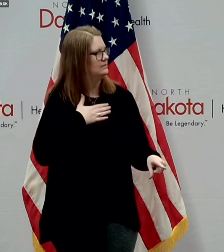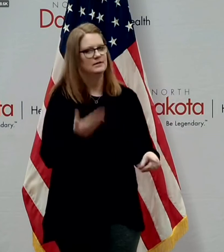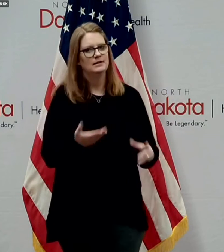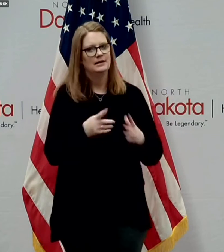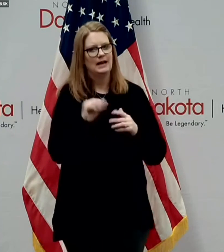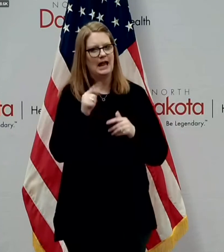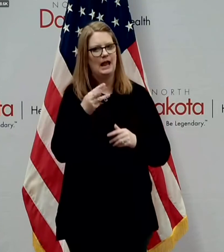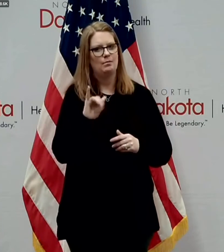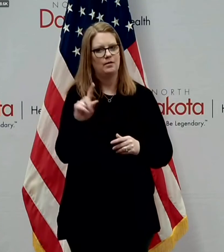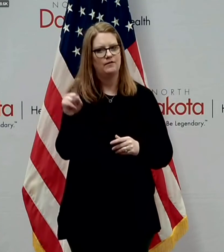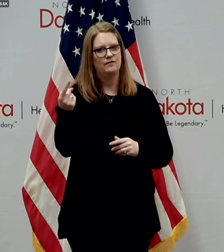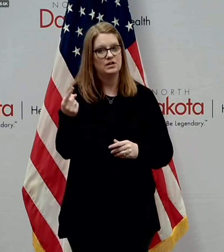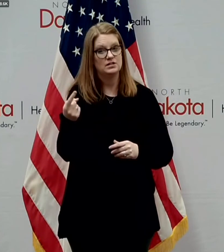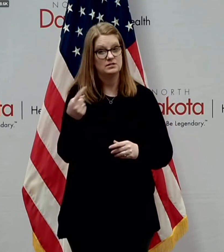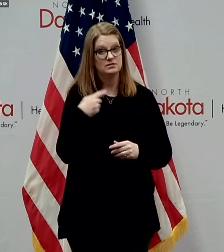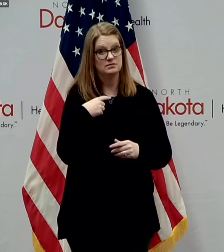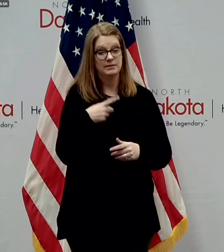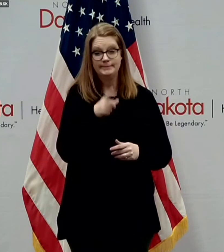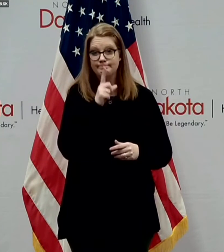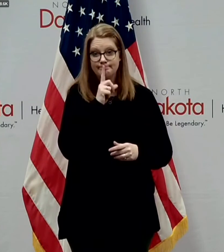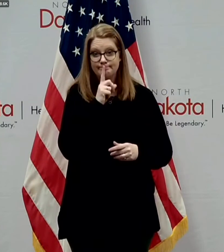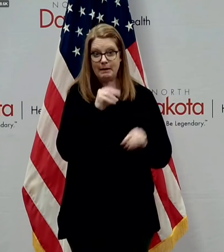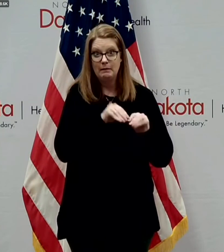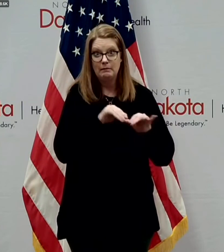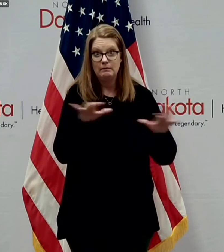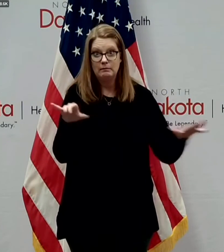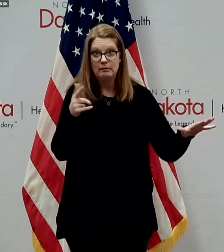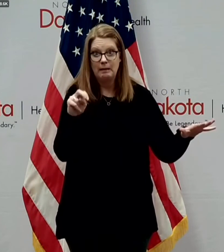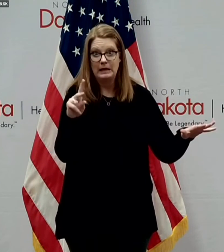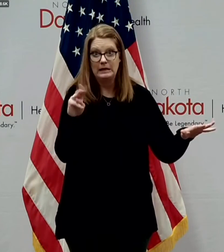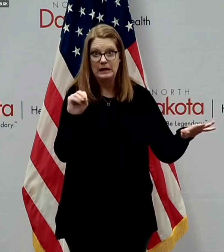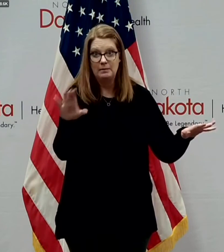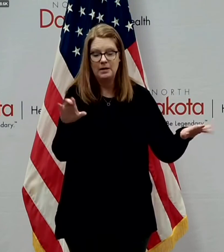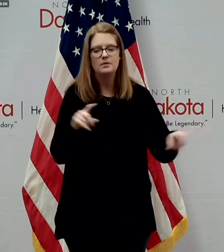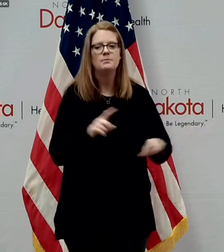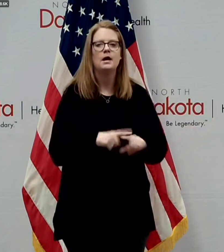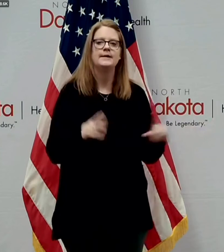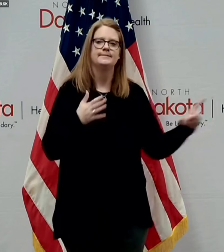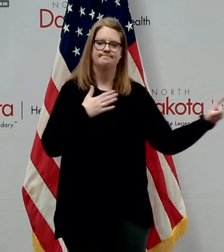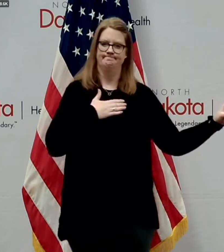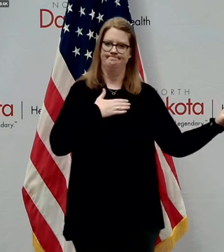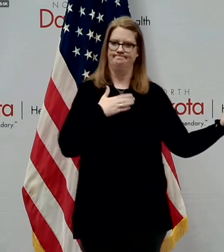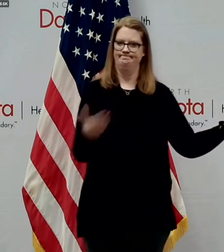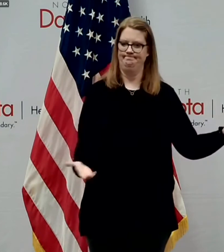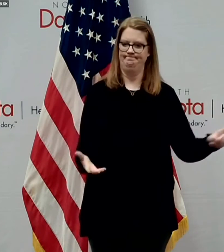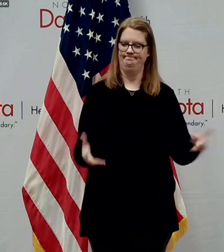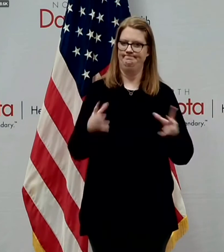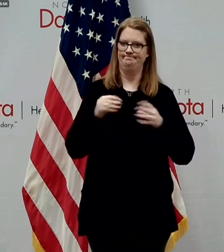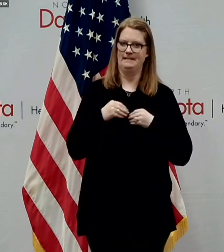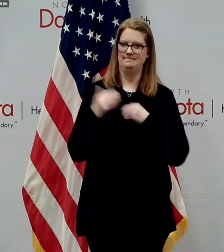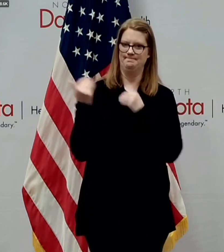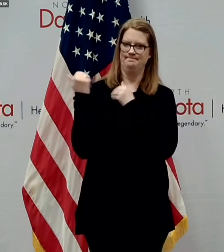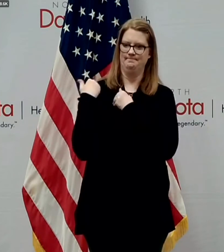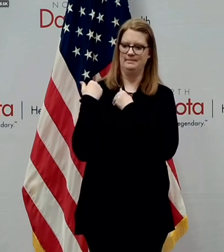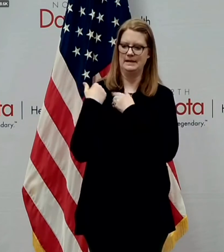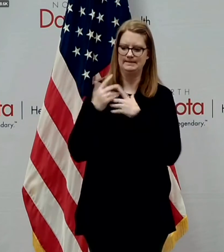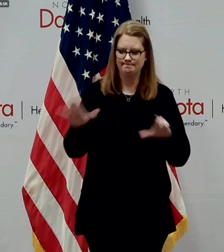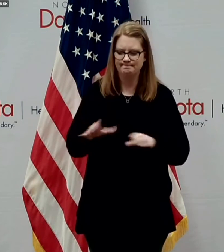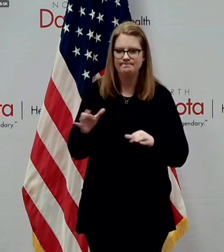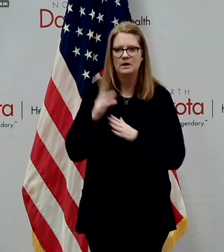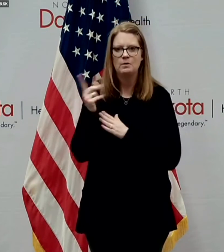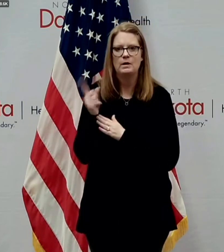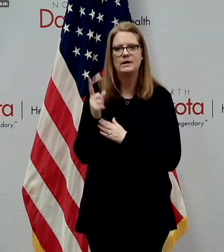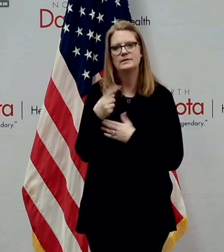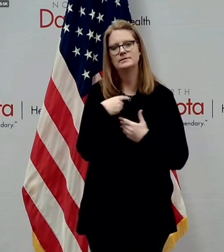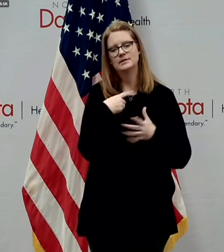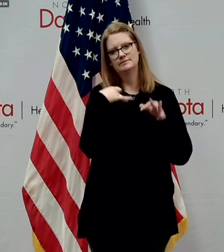the middle of a pandemic when she started, but she stepped up the plate and been contributing a ton right off the bat. So here's Tammy to